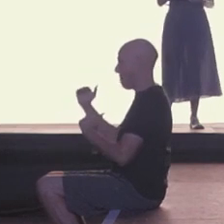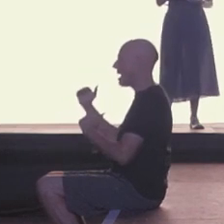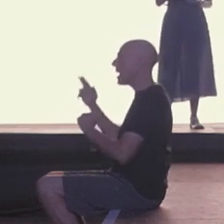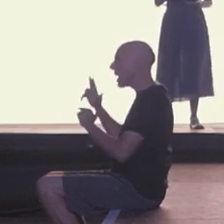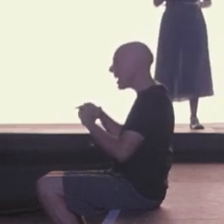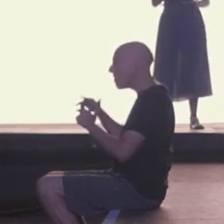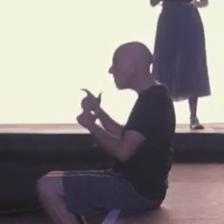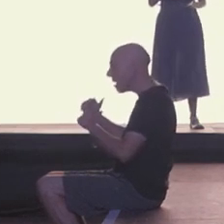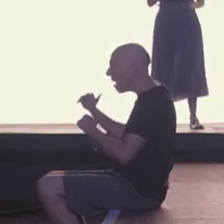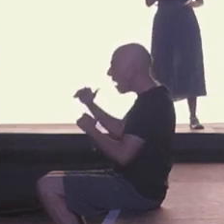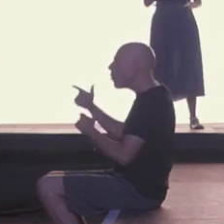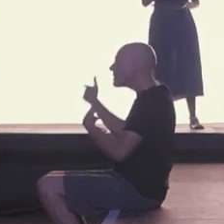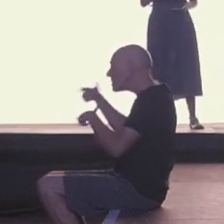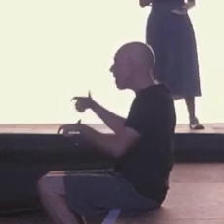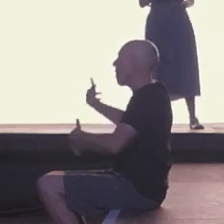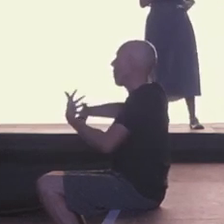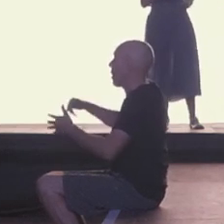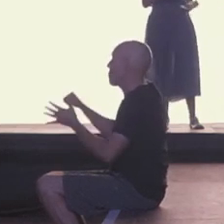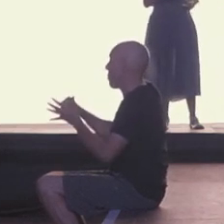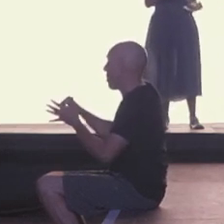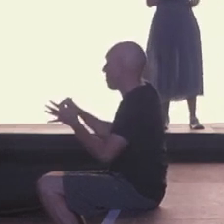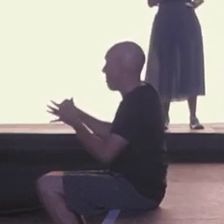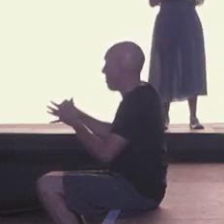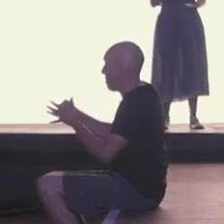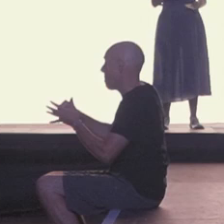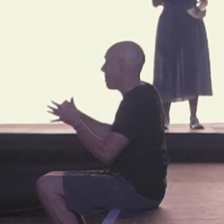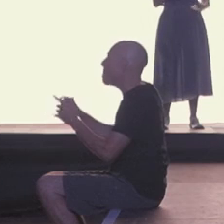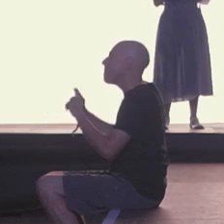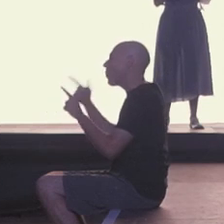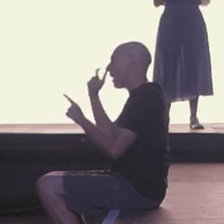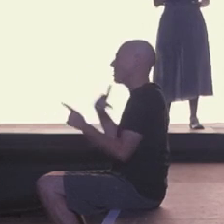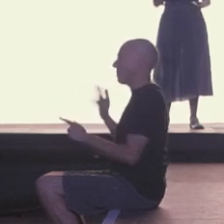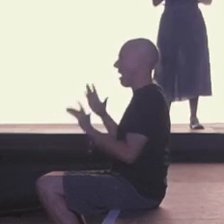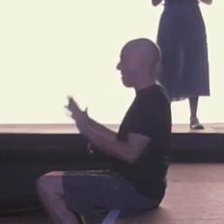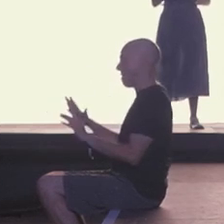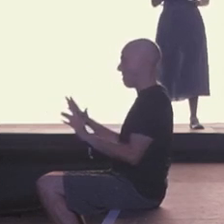we are going, it is predicted that we will hit that 1.5 degree mark by